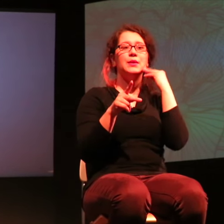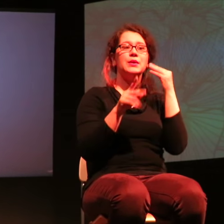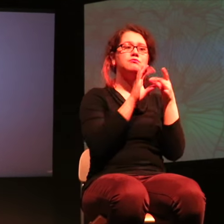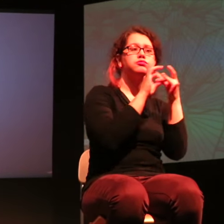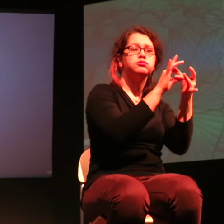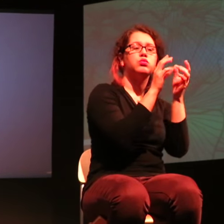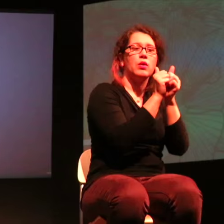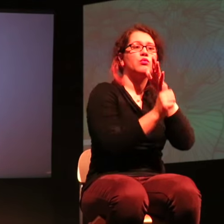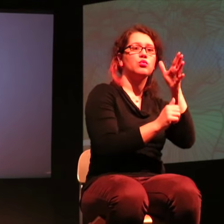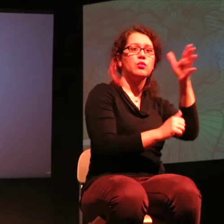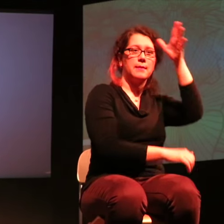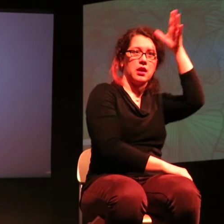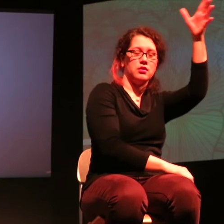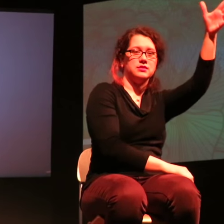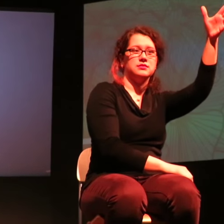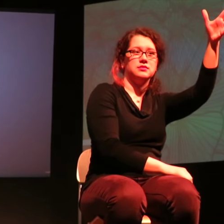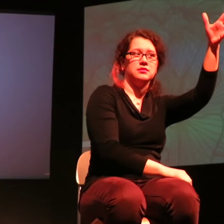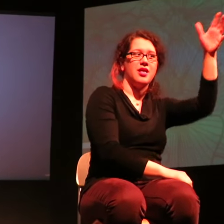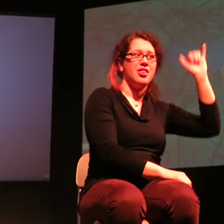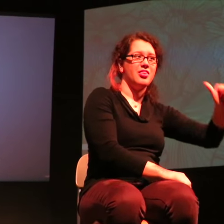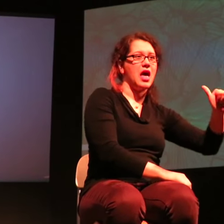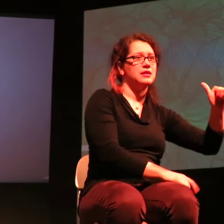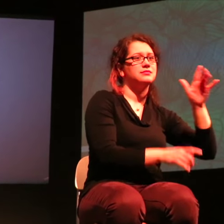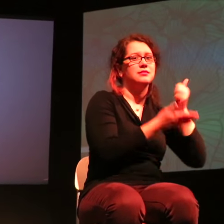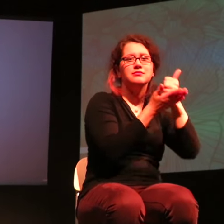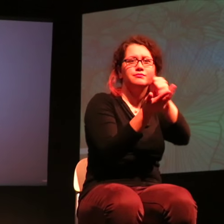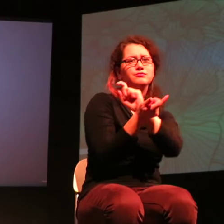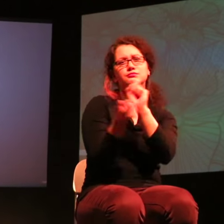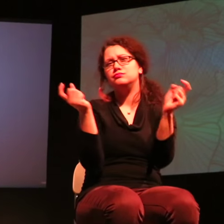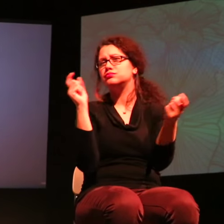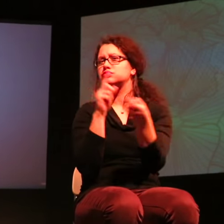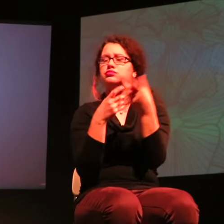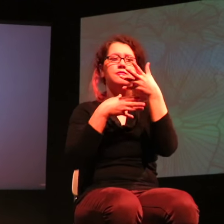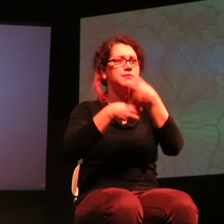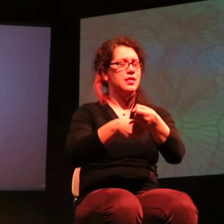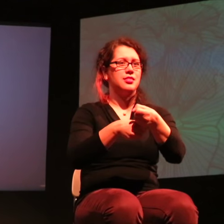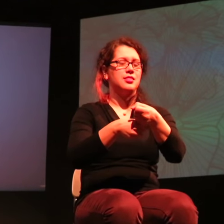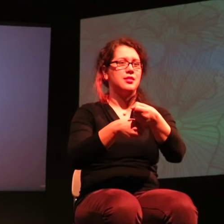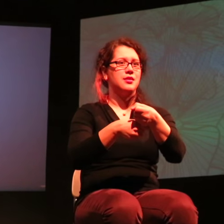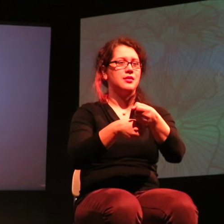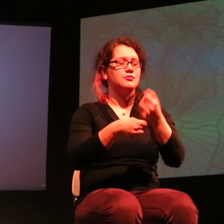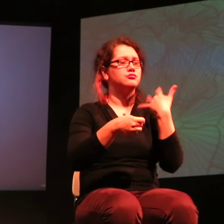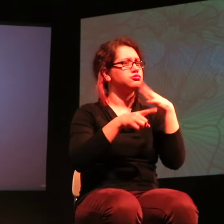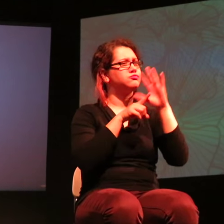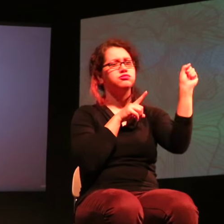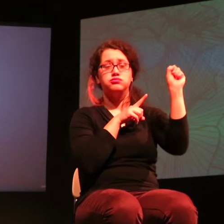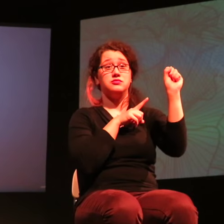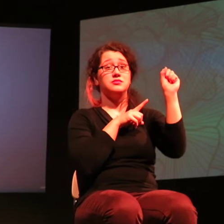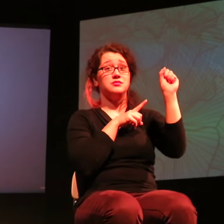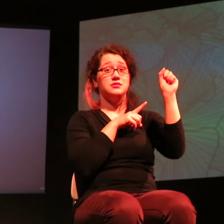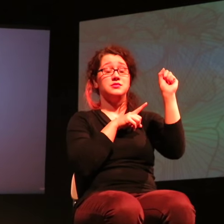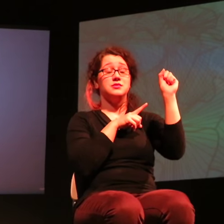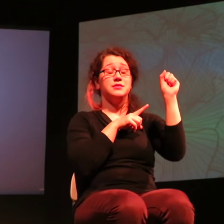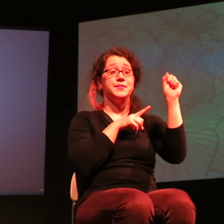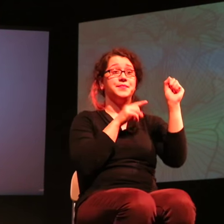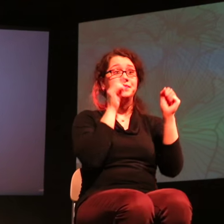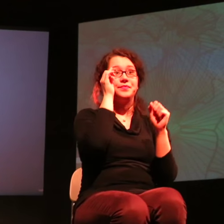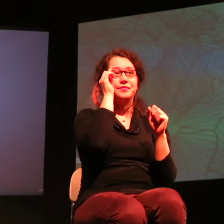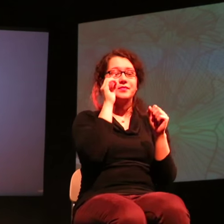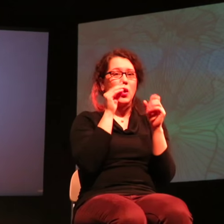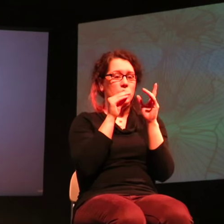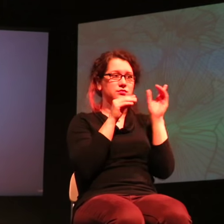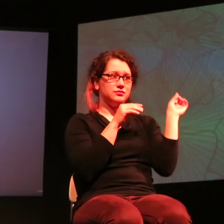an opportunity to shape faith formation in incredible ways. And so this brings us to